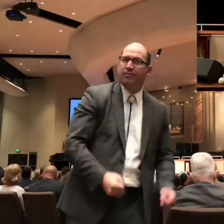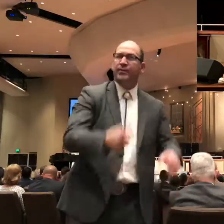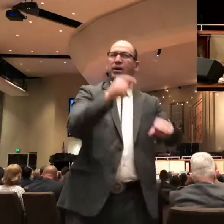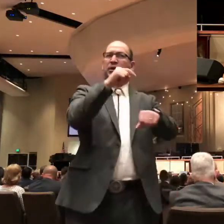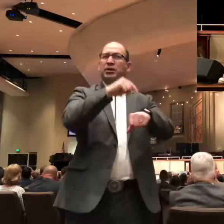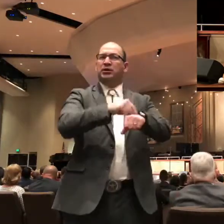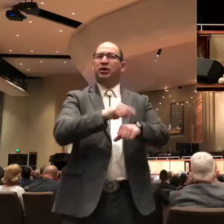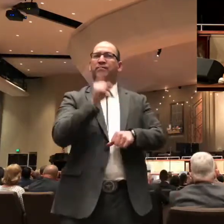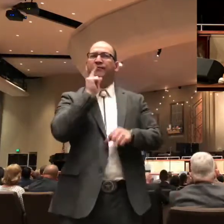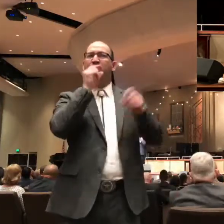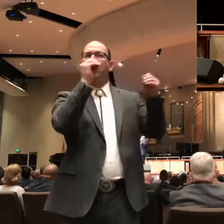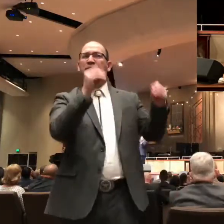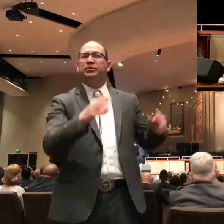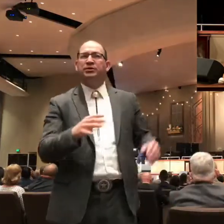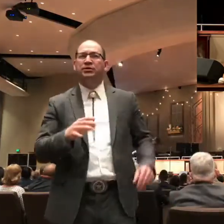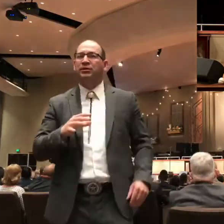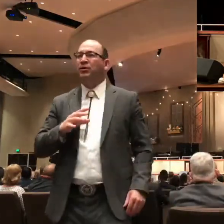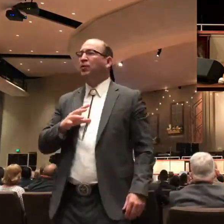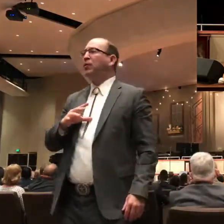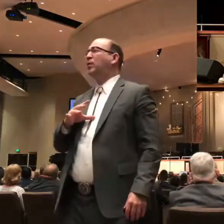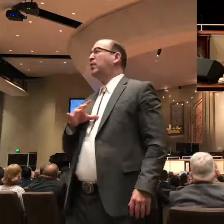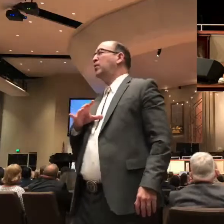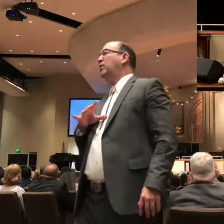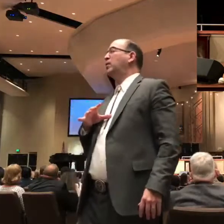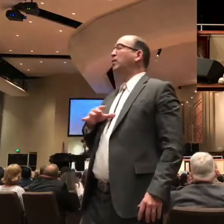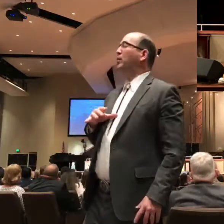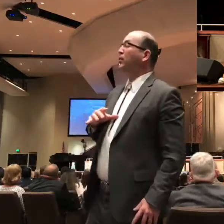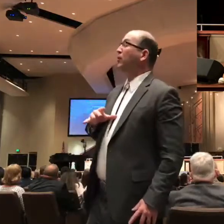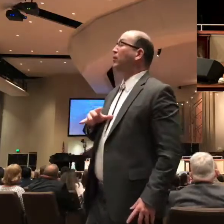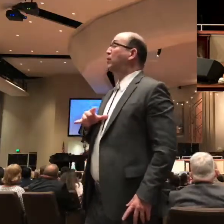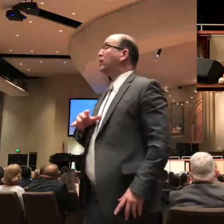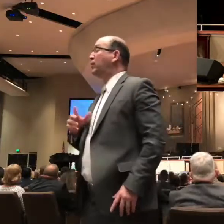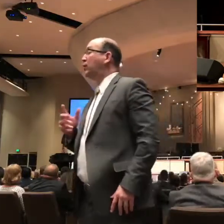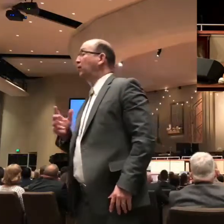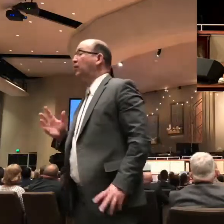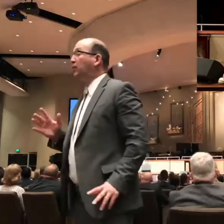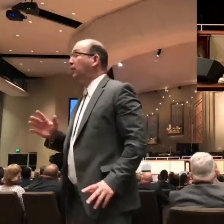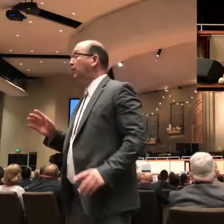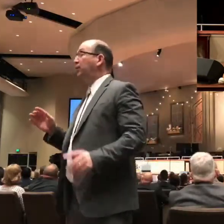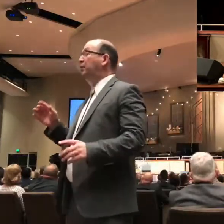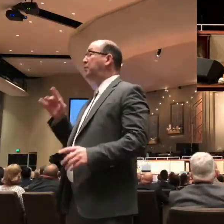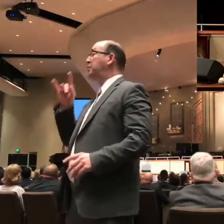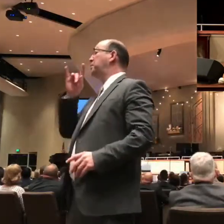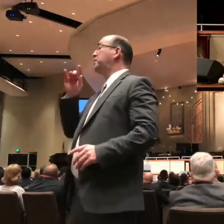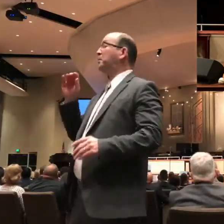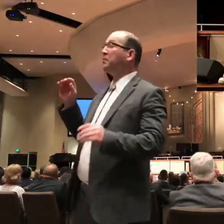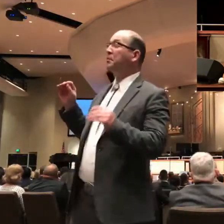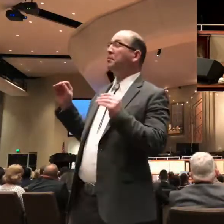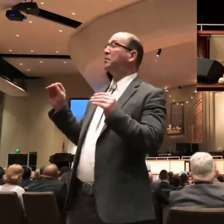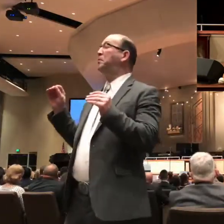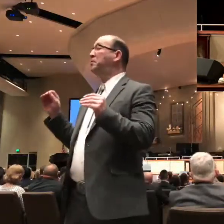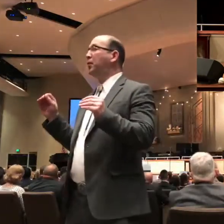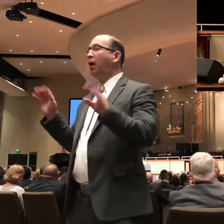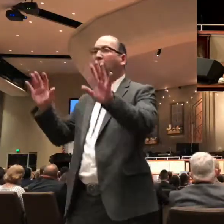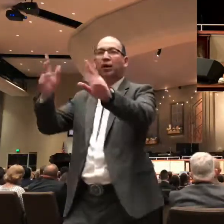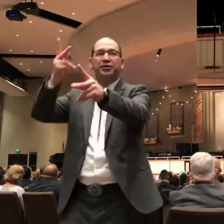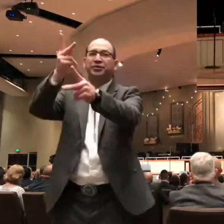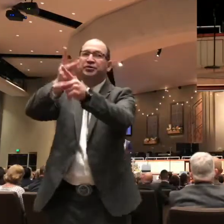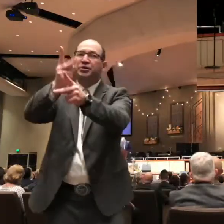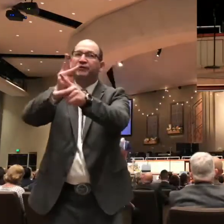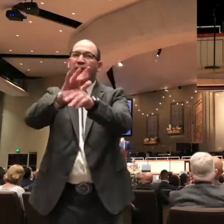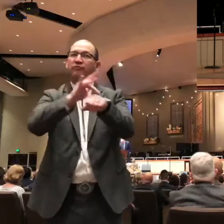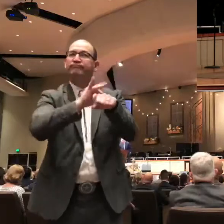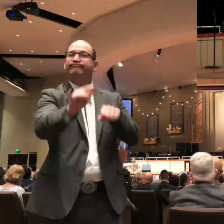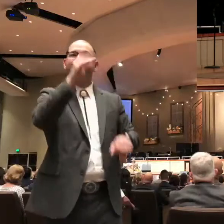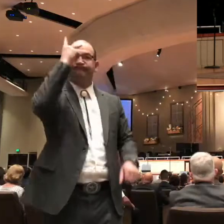the false teacher, and they're just more groovy, or they're more casual, or there's just something about them. God says, beware of empty philosophy